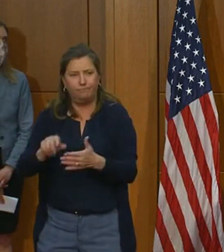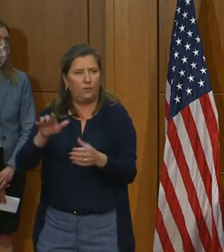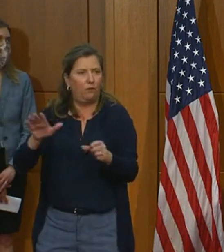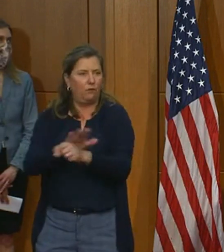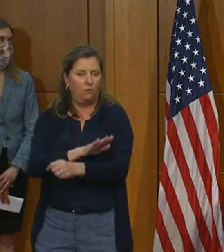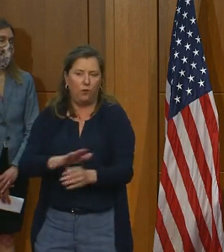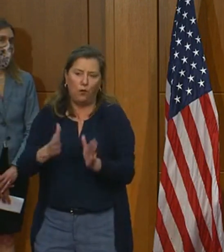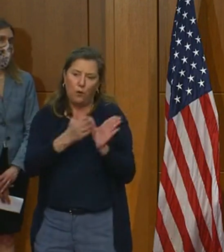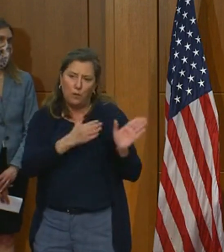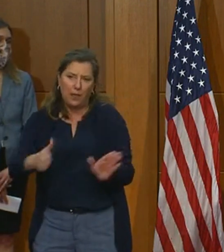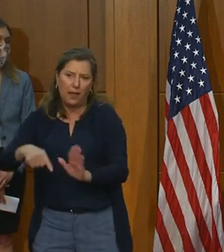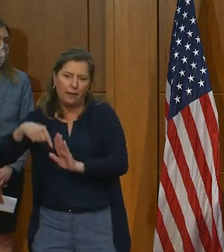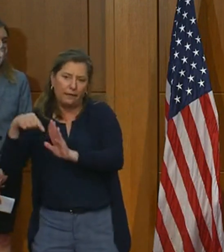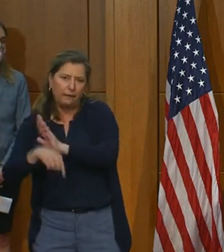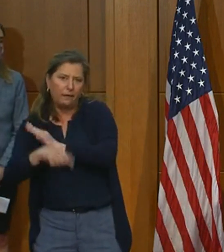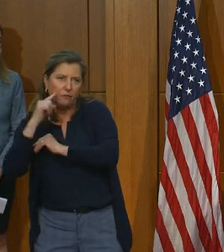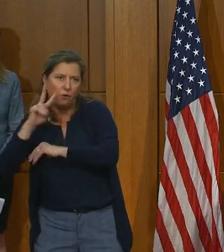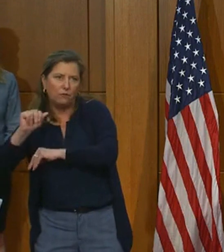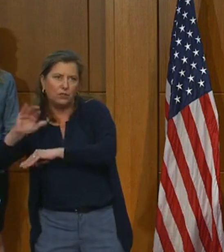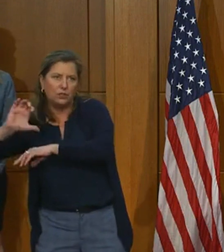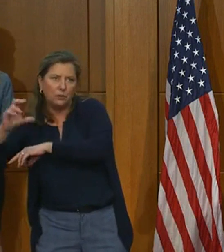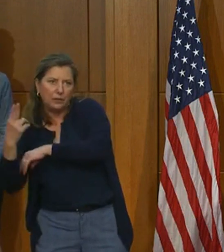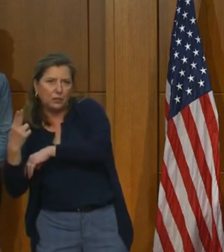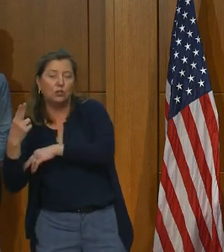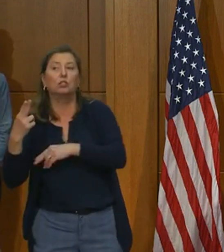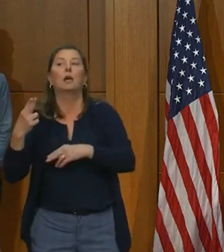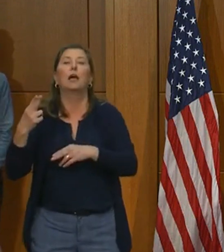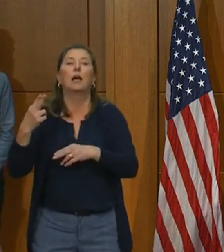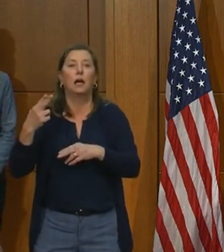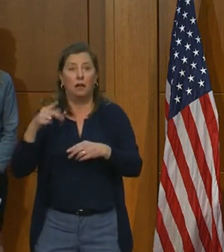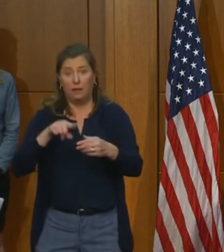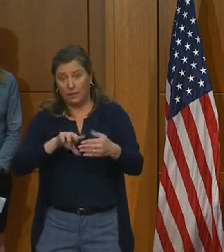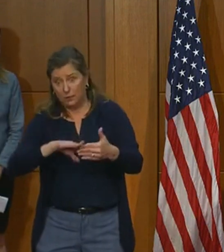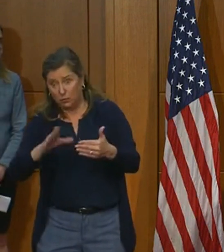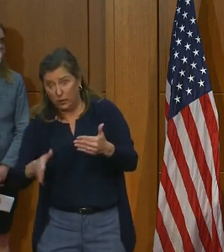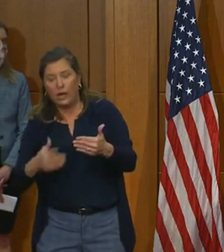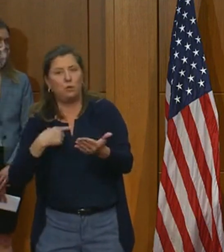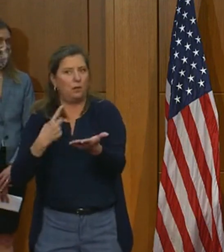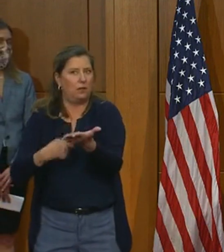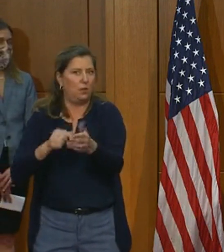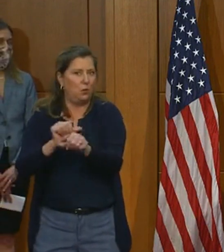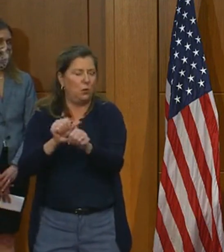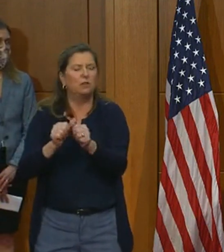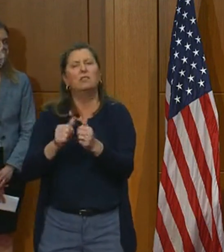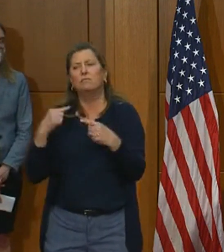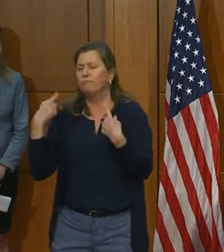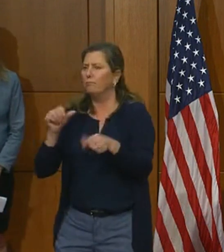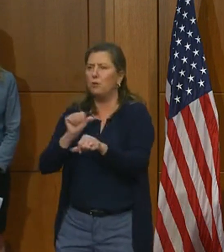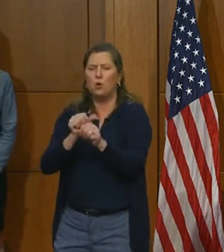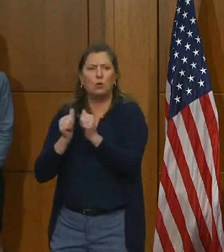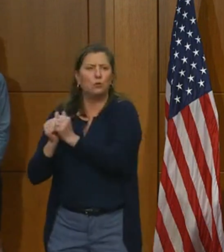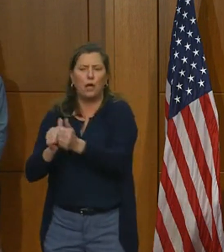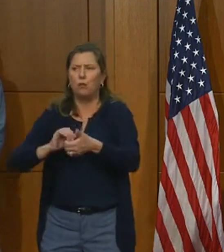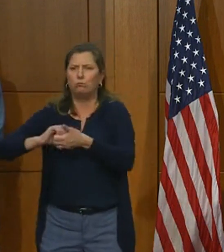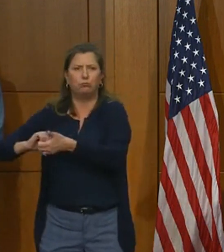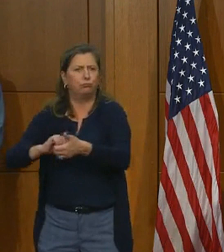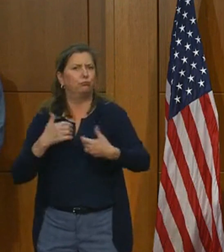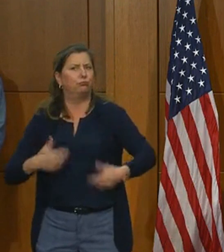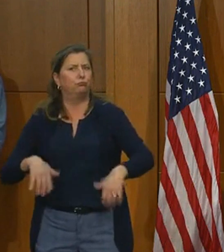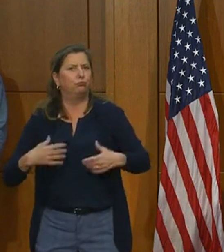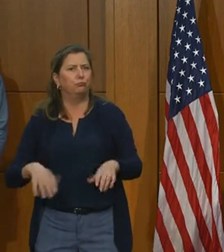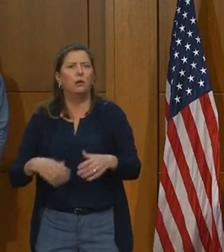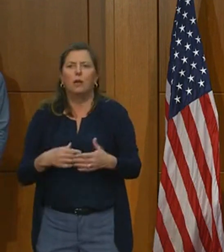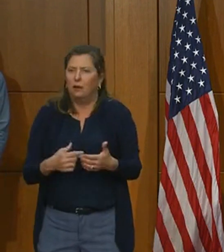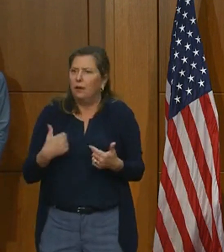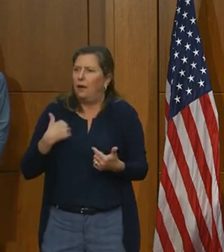for Virginia Beach. We'll continue to work on that through the weekend. It's been very collaborative, and I'm